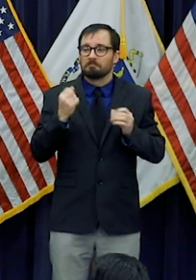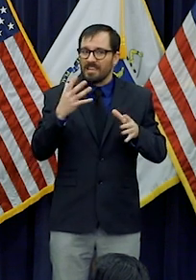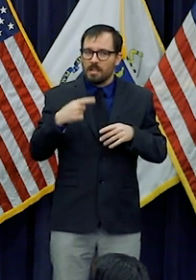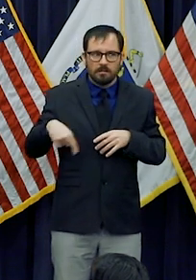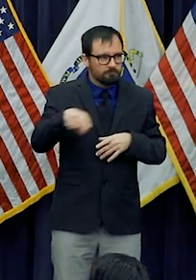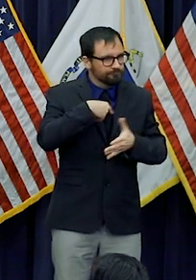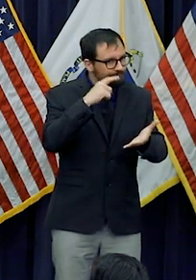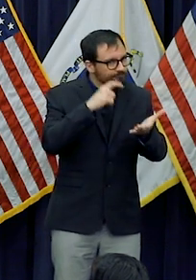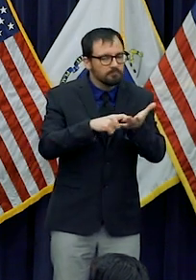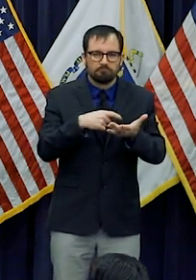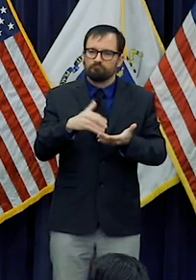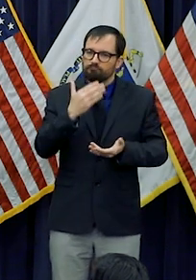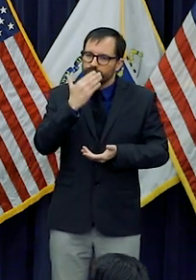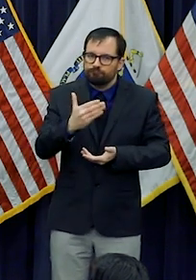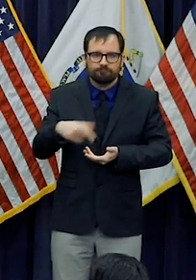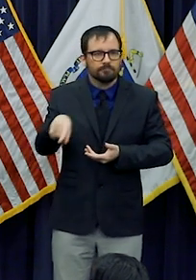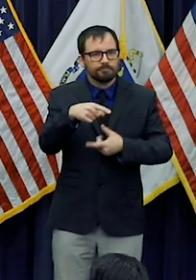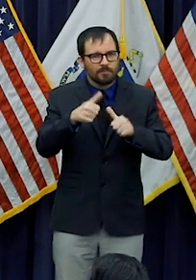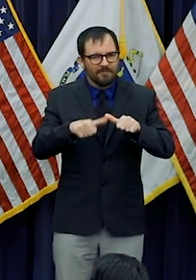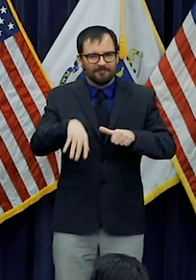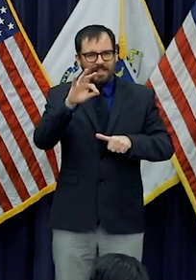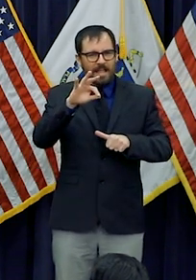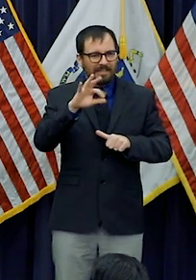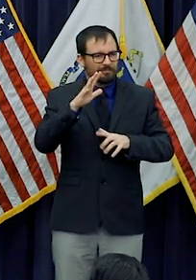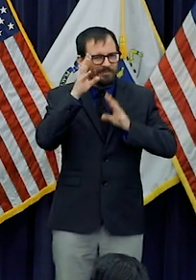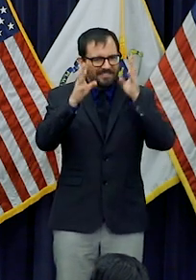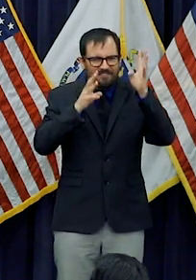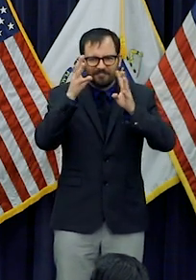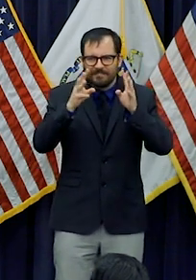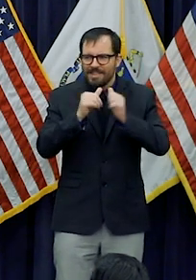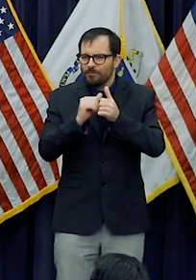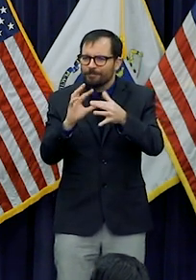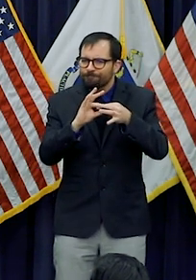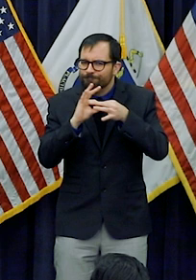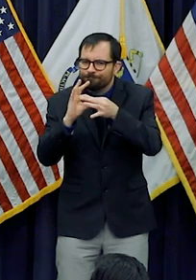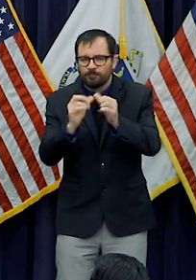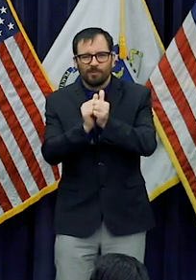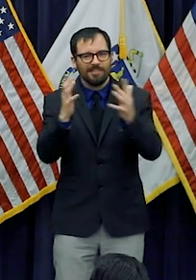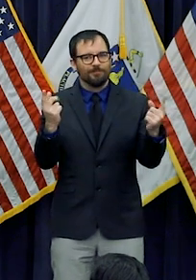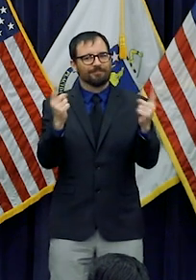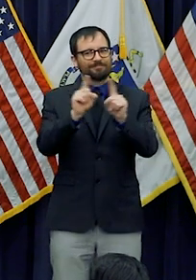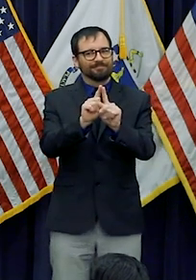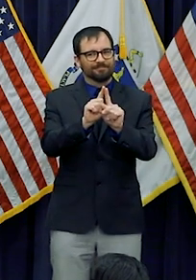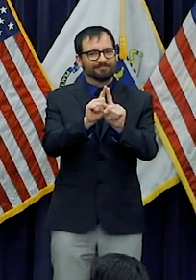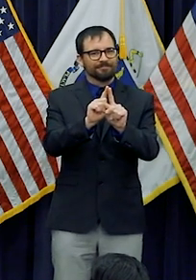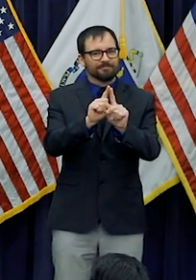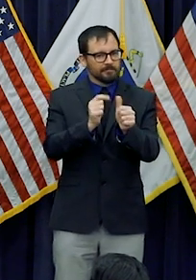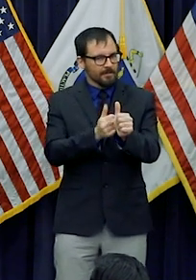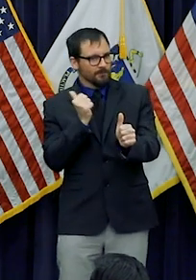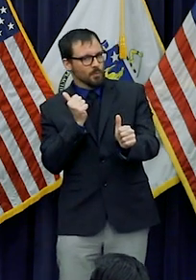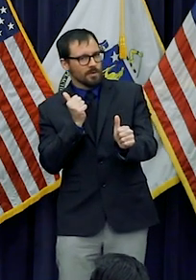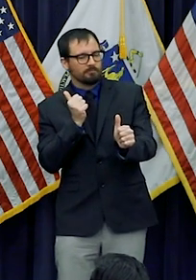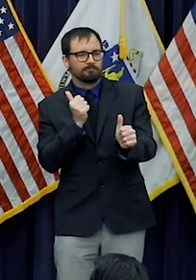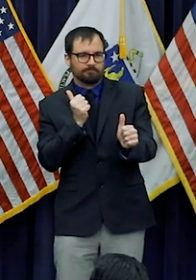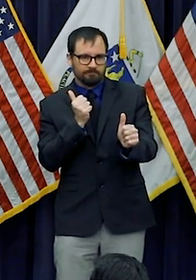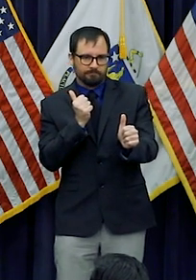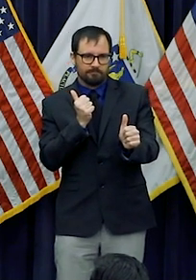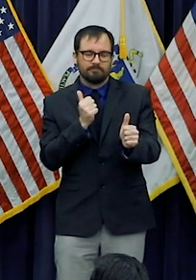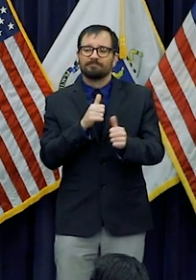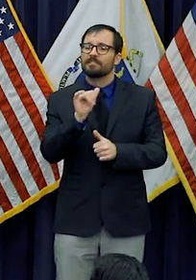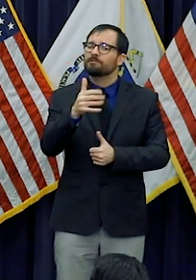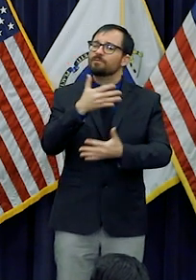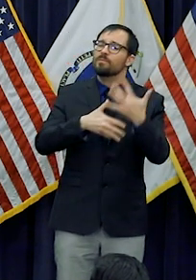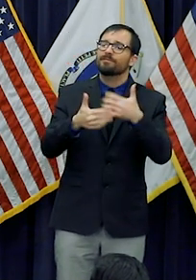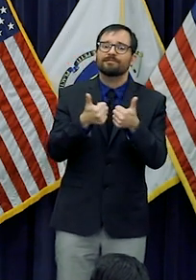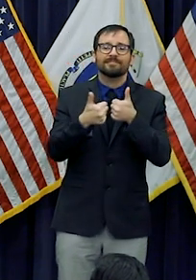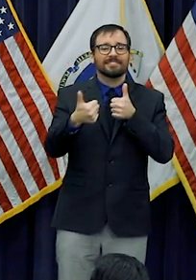question that in this time, social distancing, personal hygiene, and all the